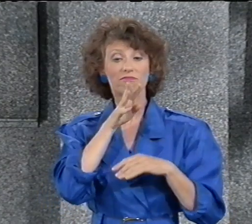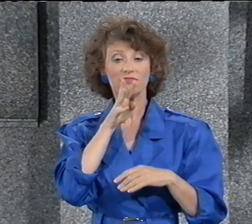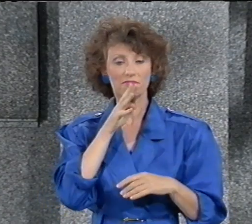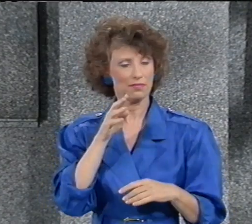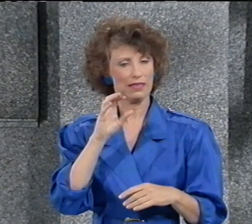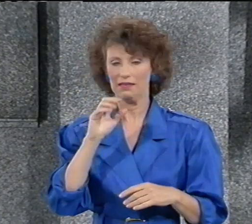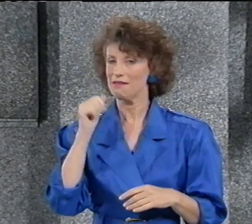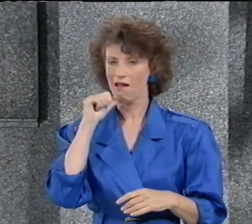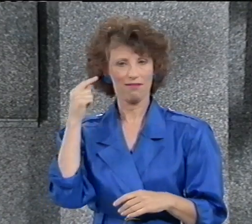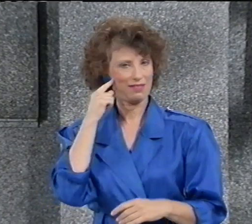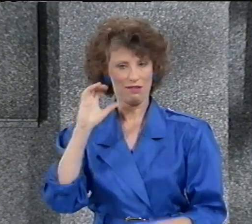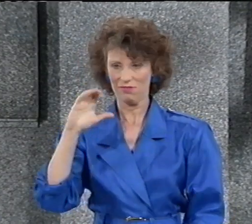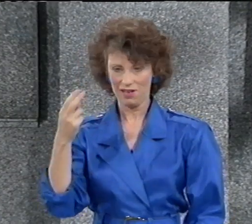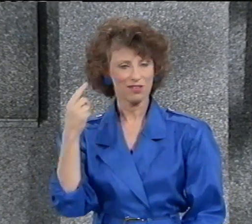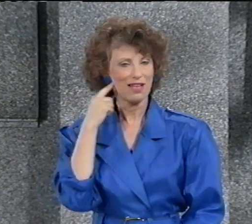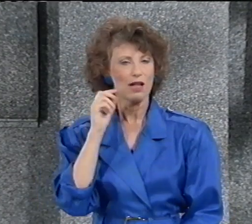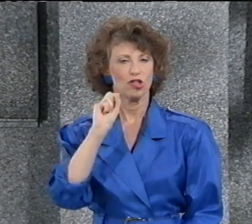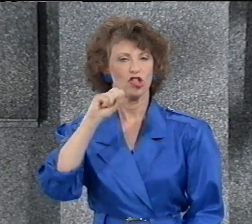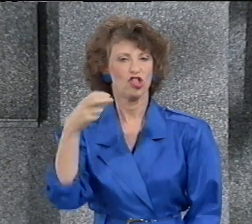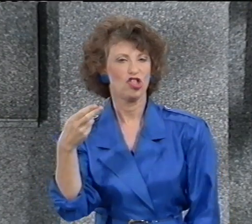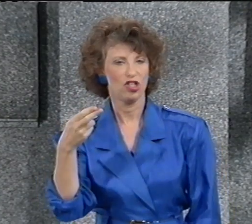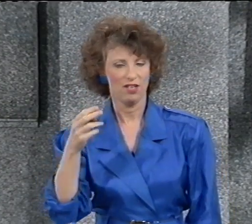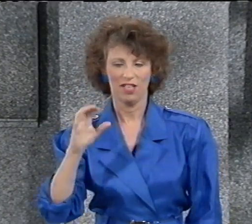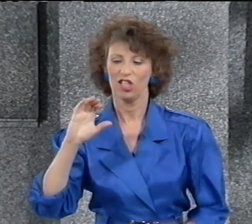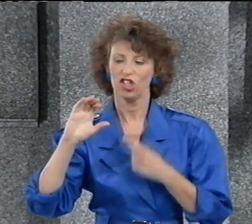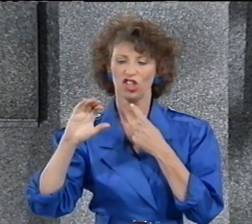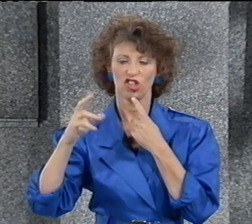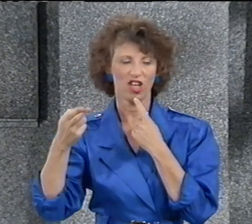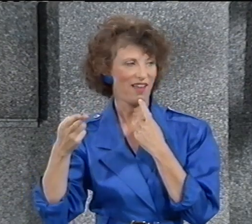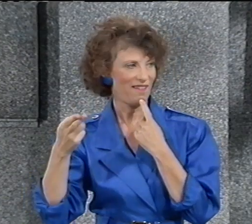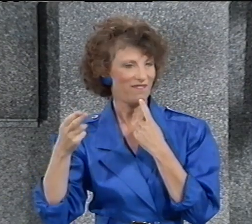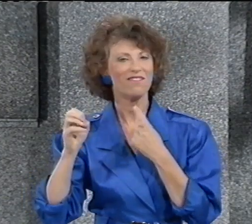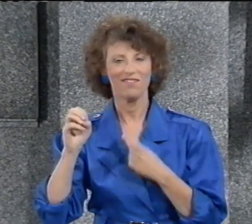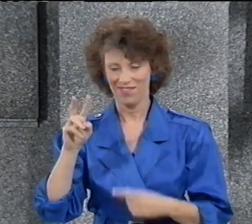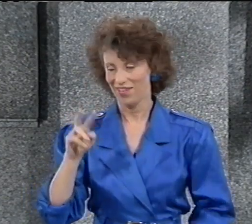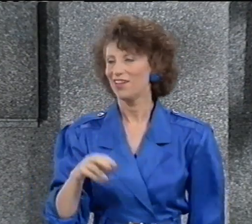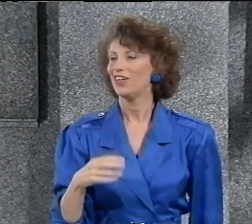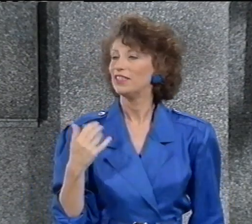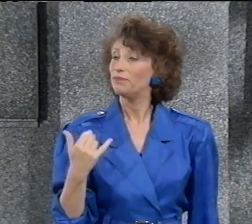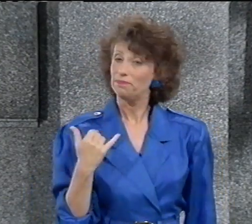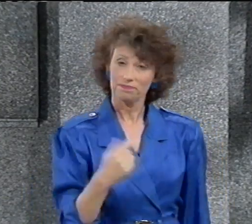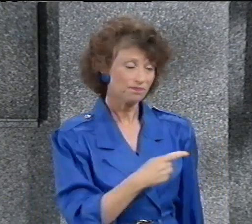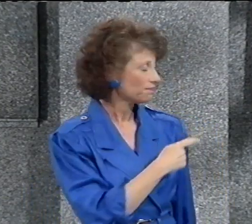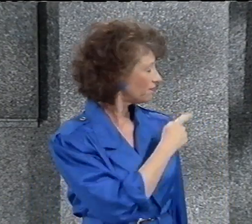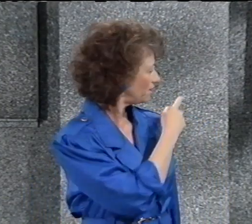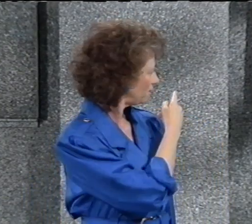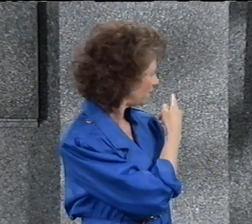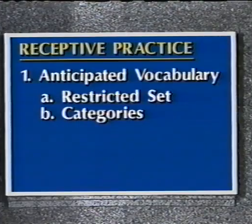but in that word it's pronounced sh like an SH, Chevrolet.